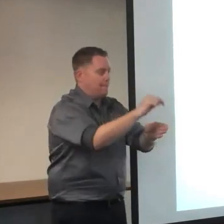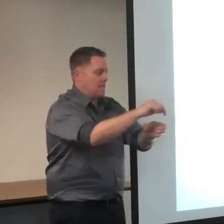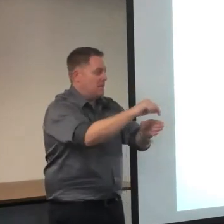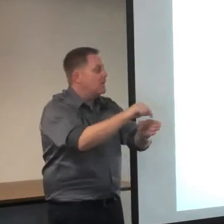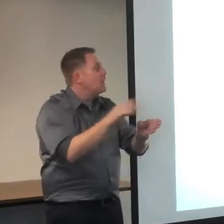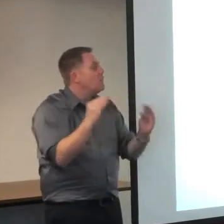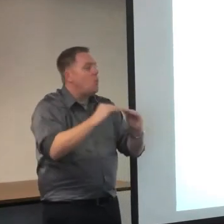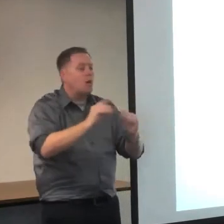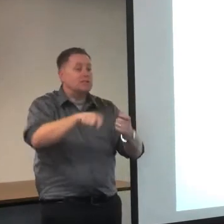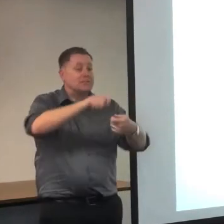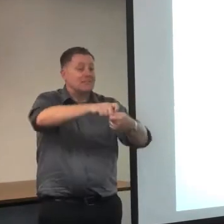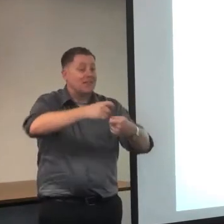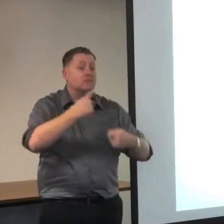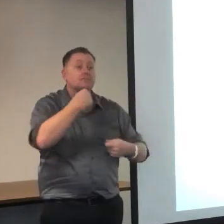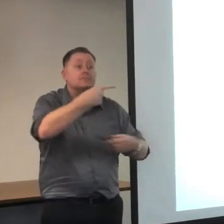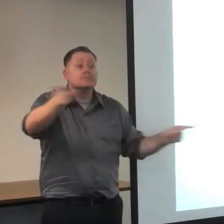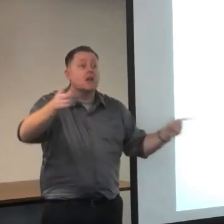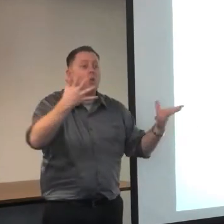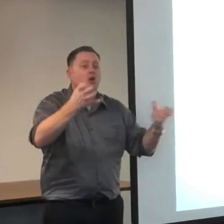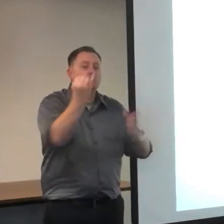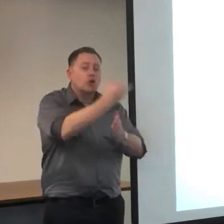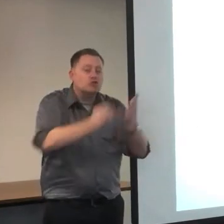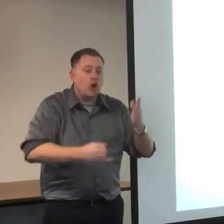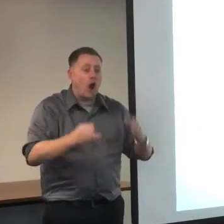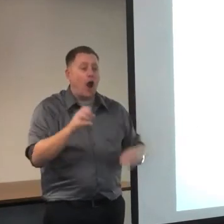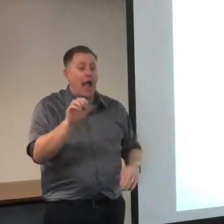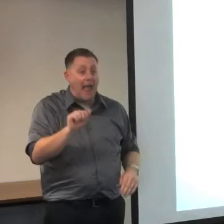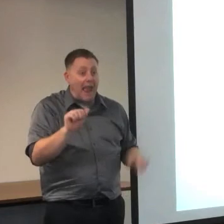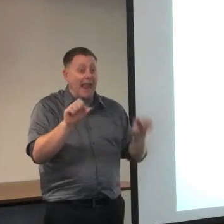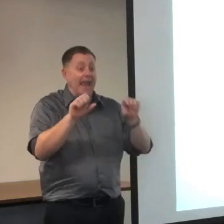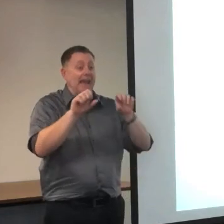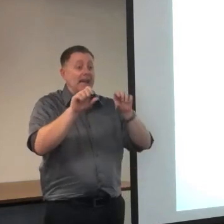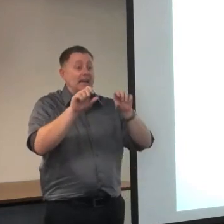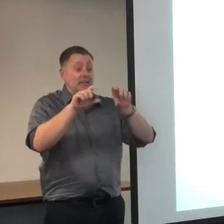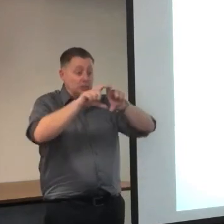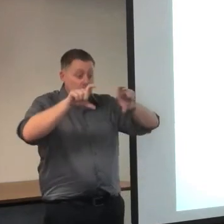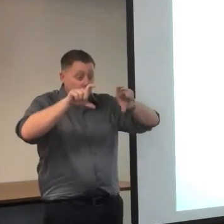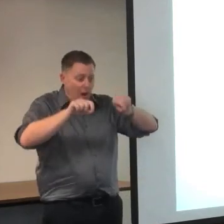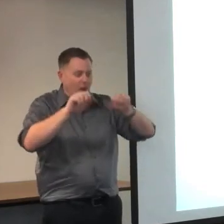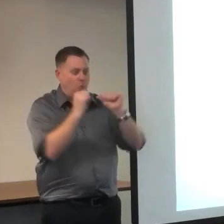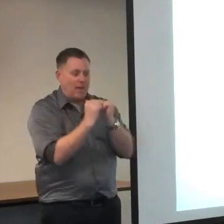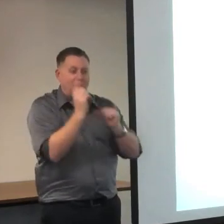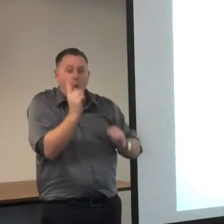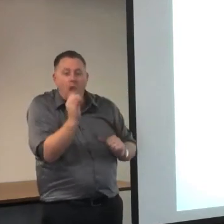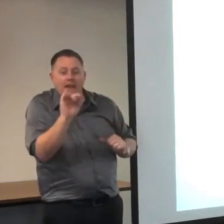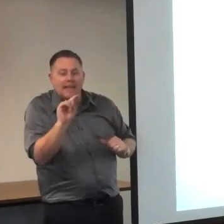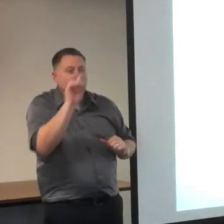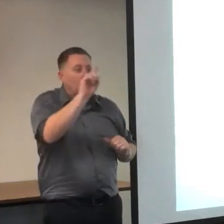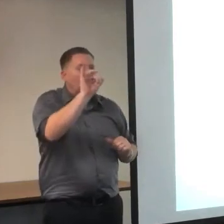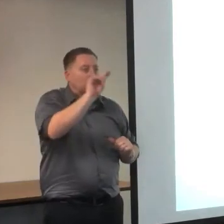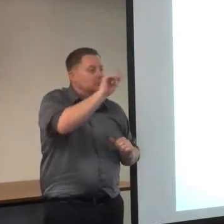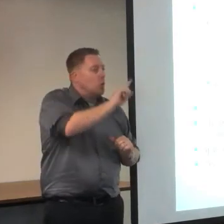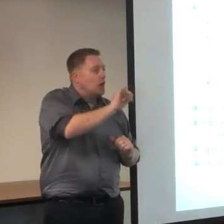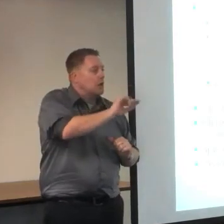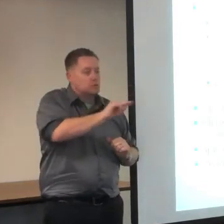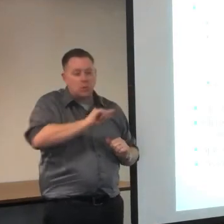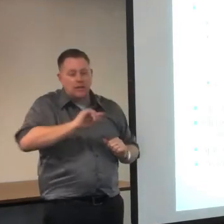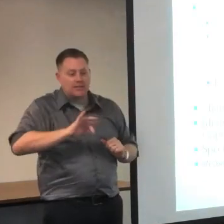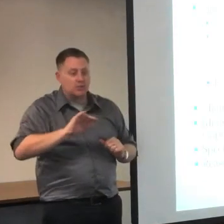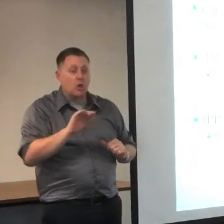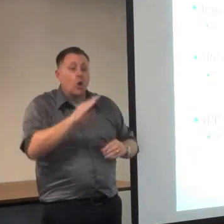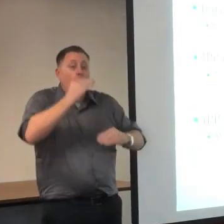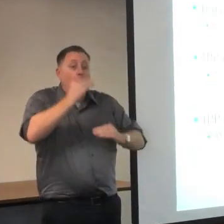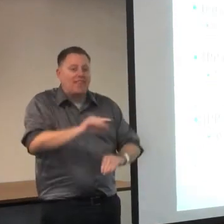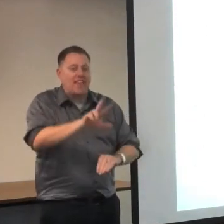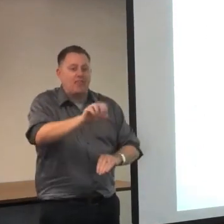more specific and say, I'd like you to draw a square with 1-inch sides in the next 30 seconds, I've met